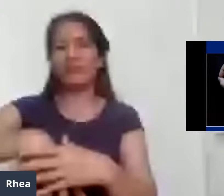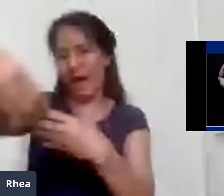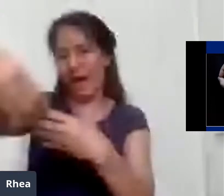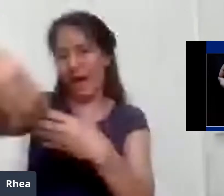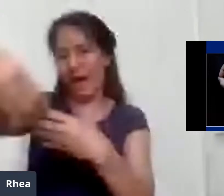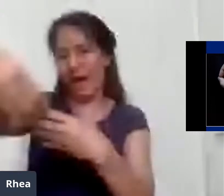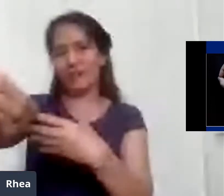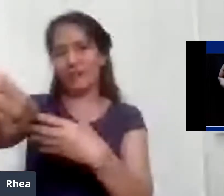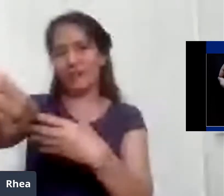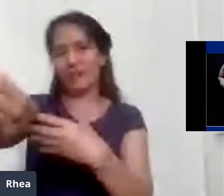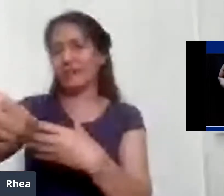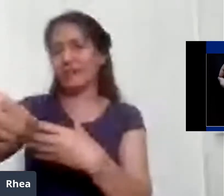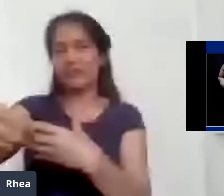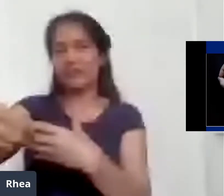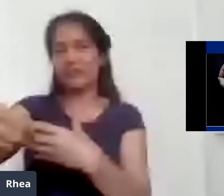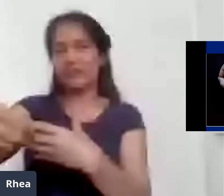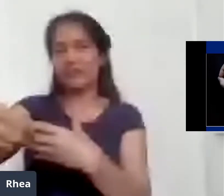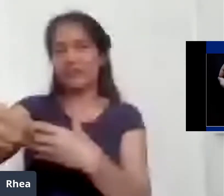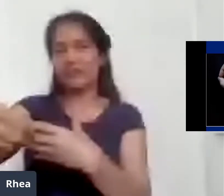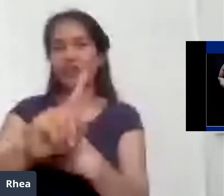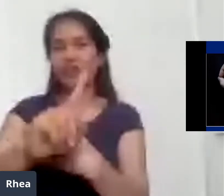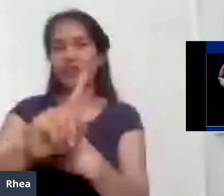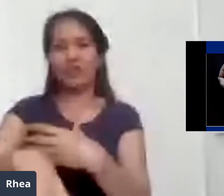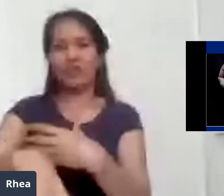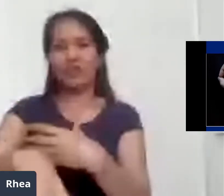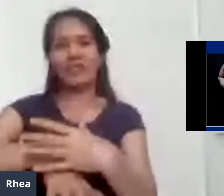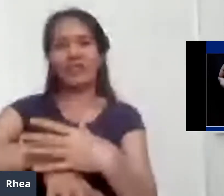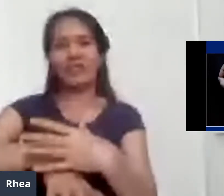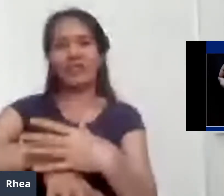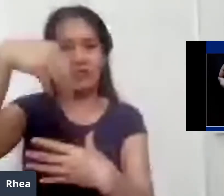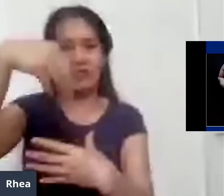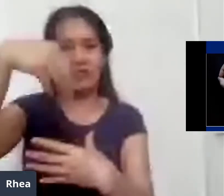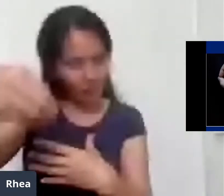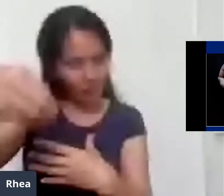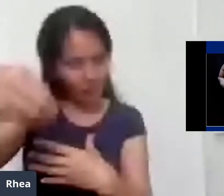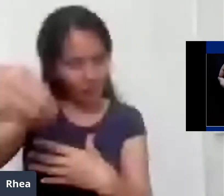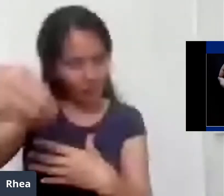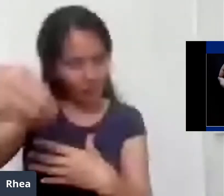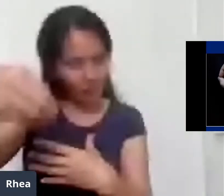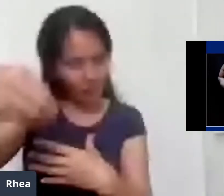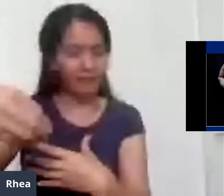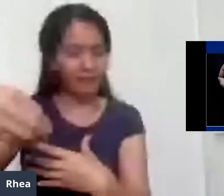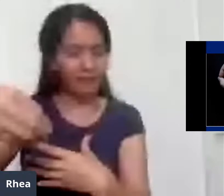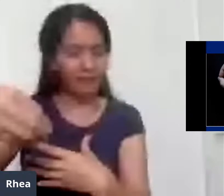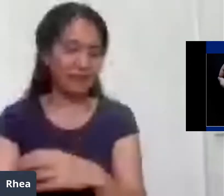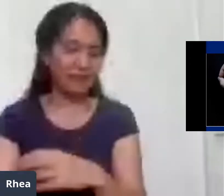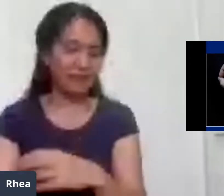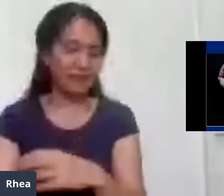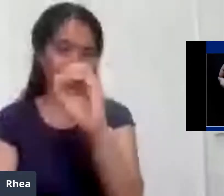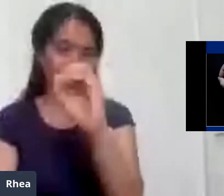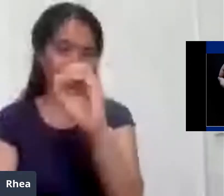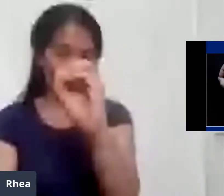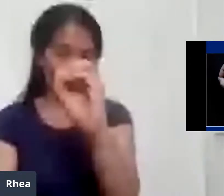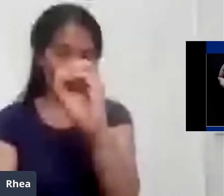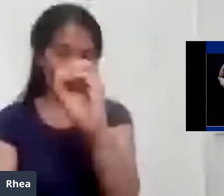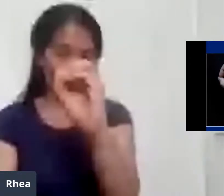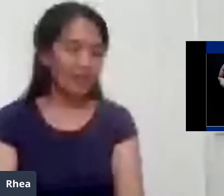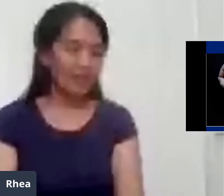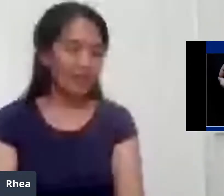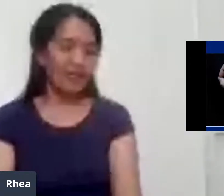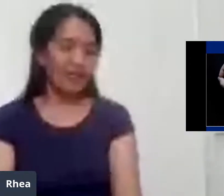this. Out. No, no. You are not allowed to go out. That is letter